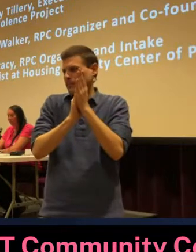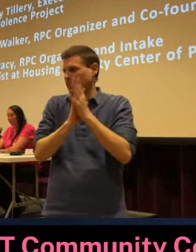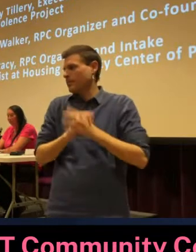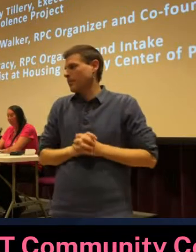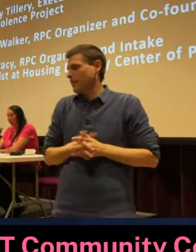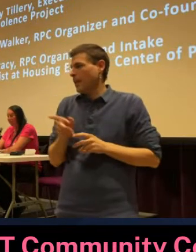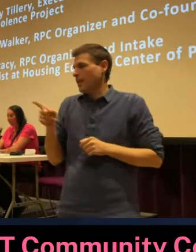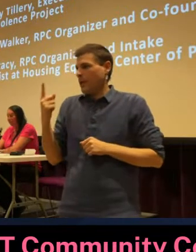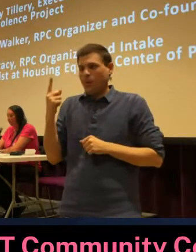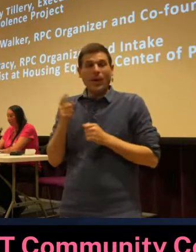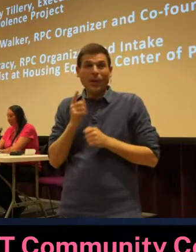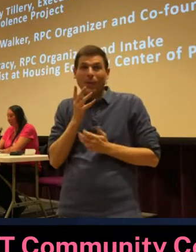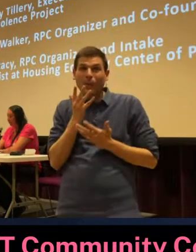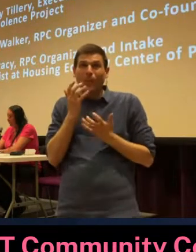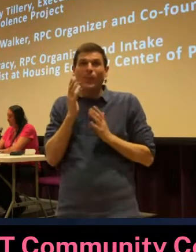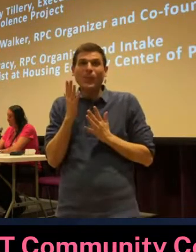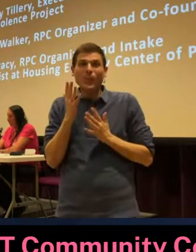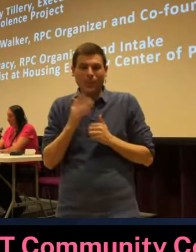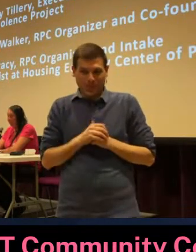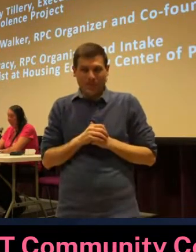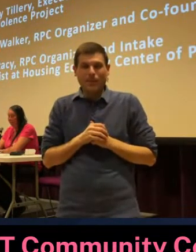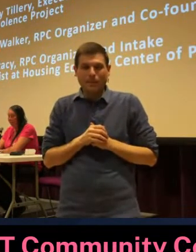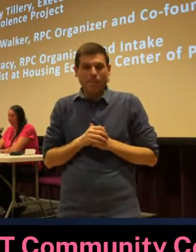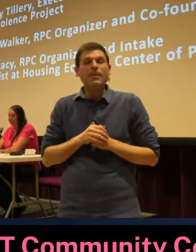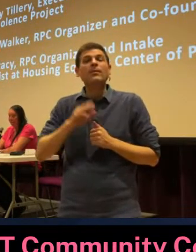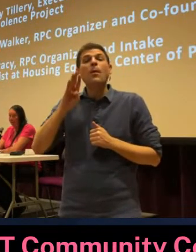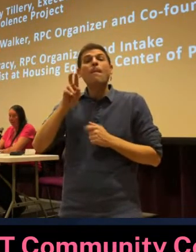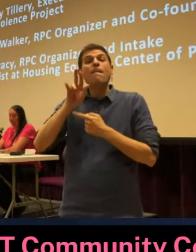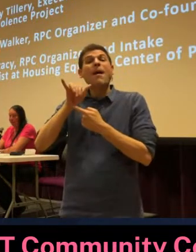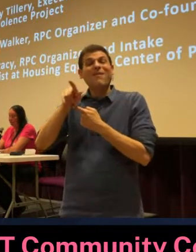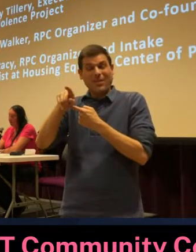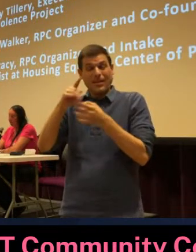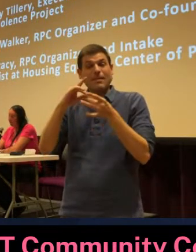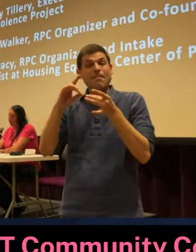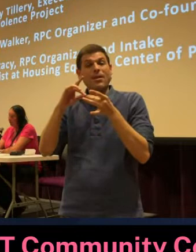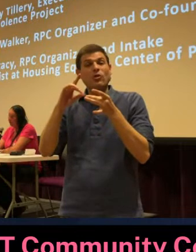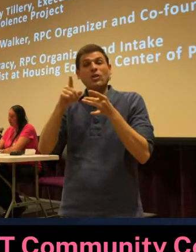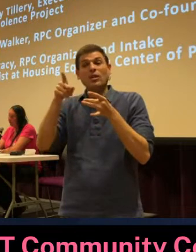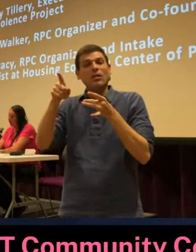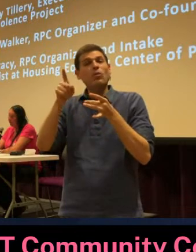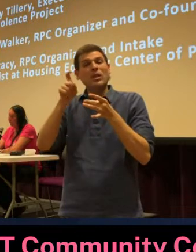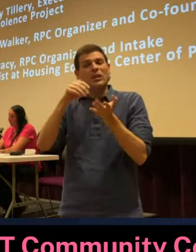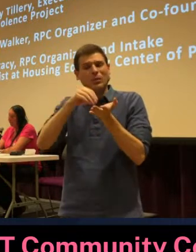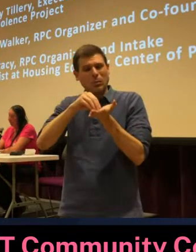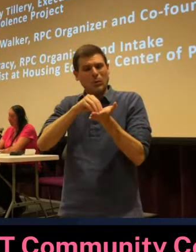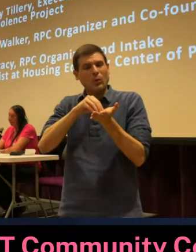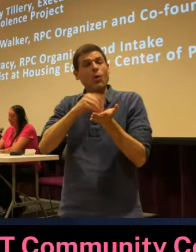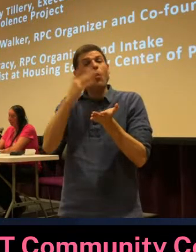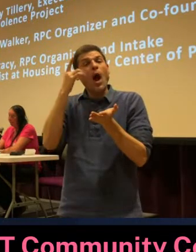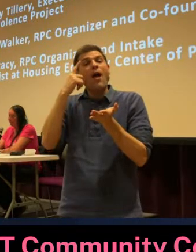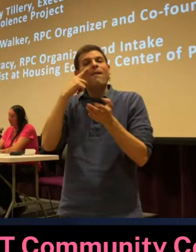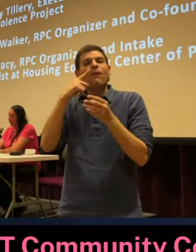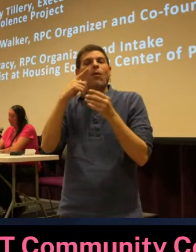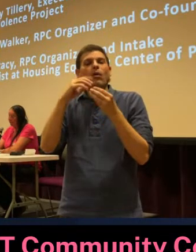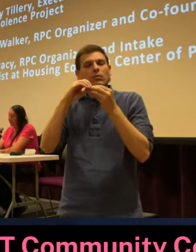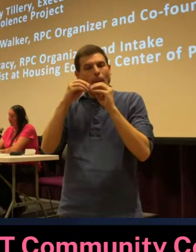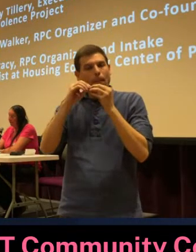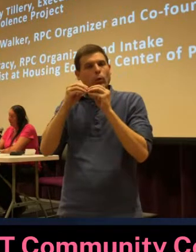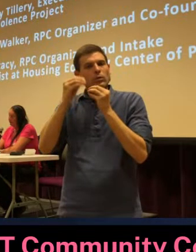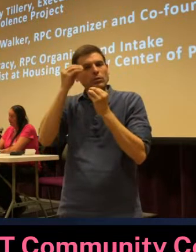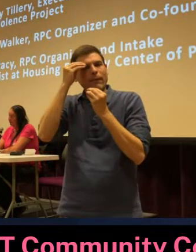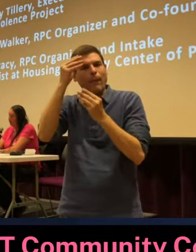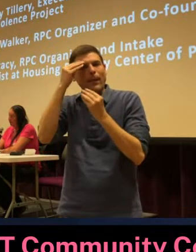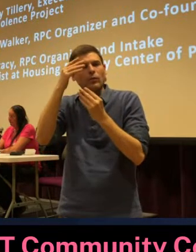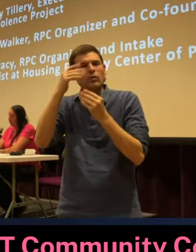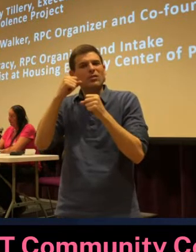So Beverly was talking about getting numbers and statistics. That's also very important for us when it comes to housing. Under